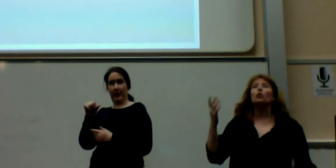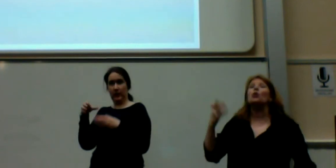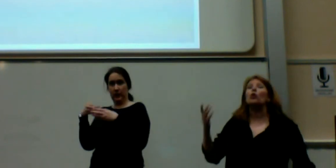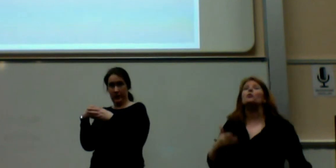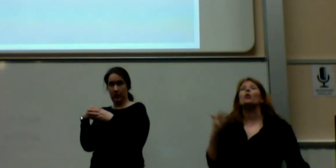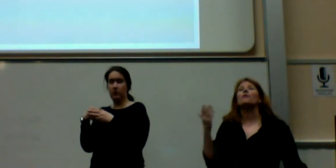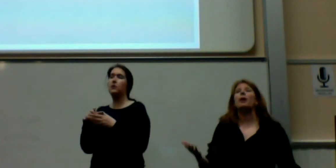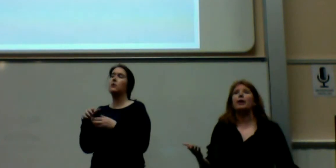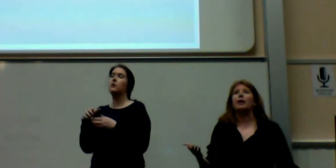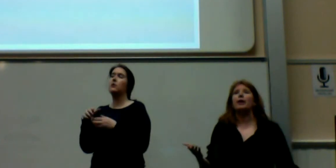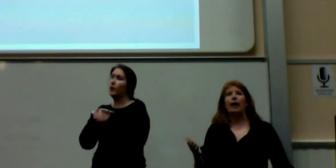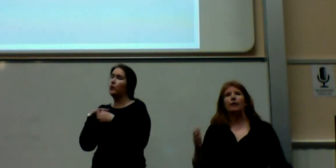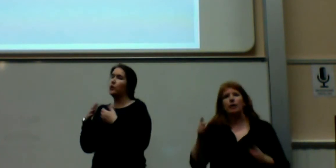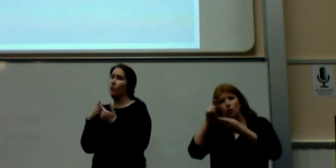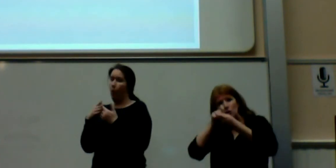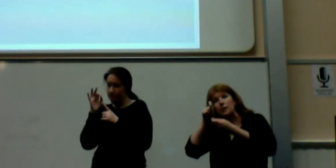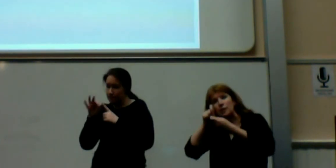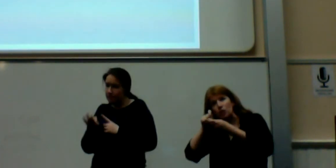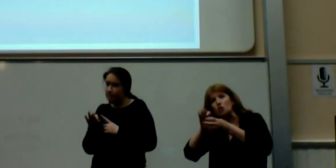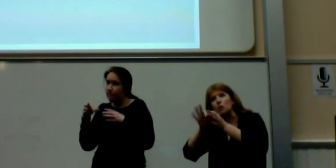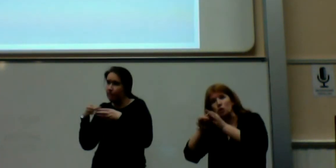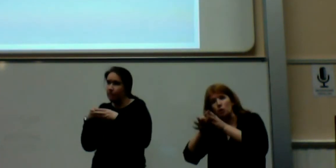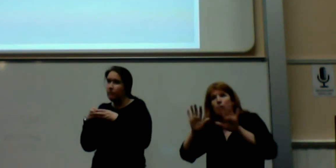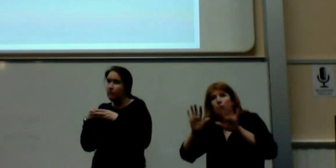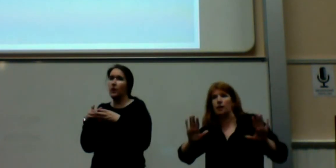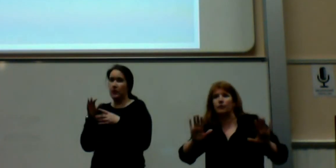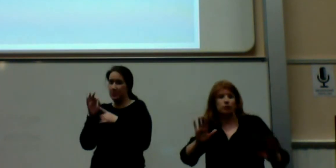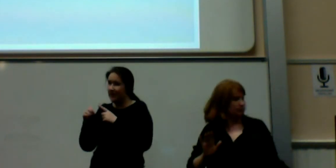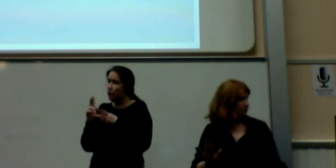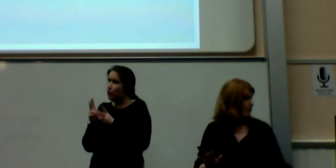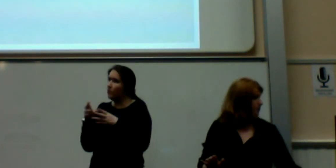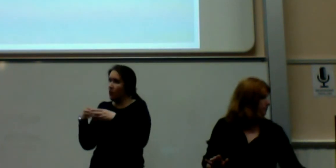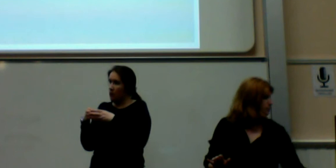And those were, of course, were of the micro morality or specific to interpreting level.